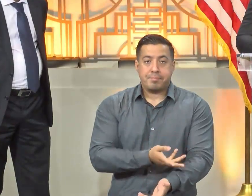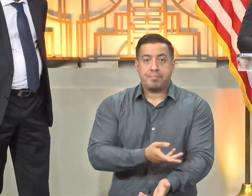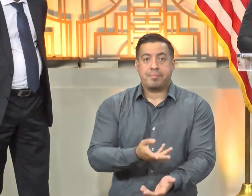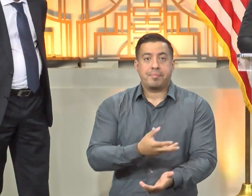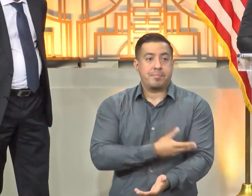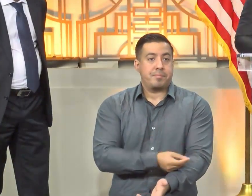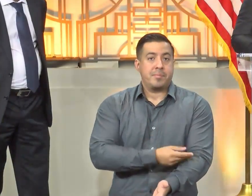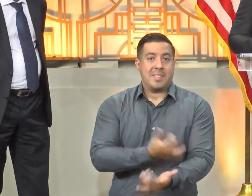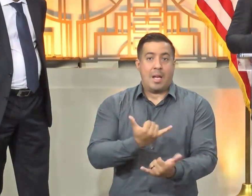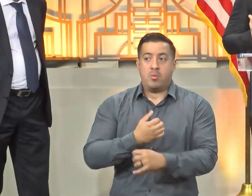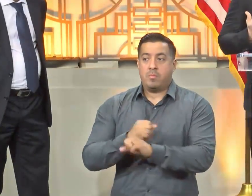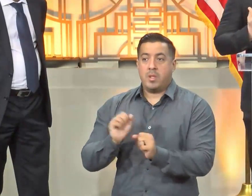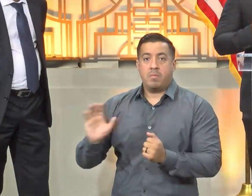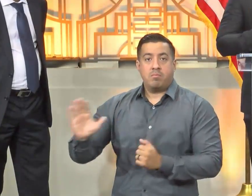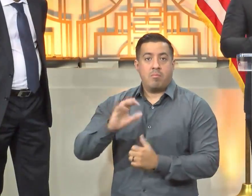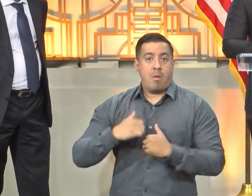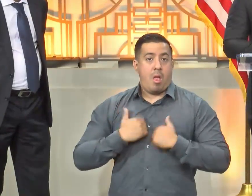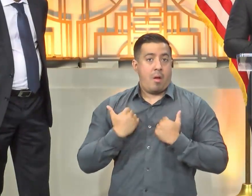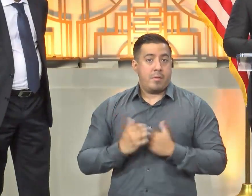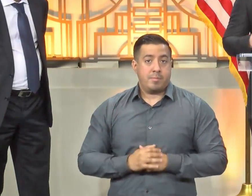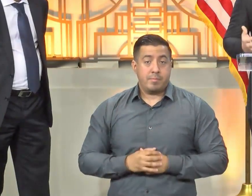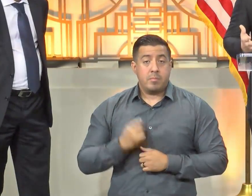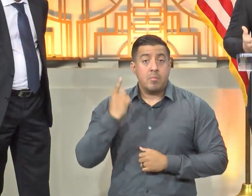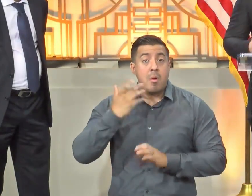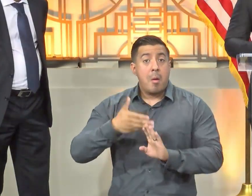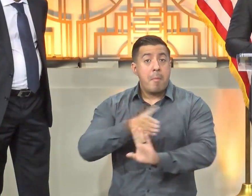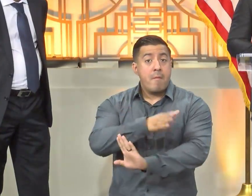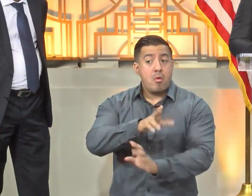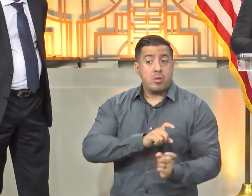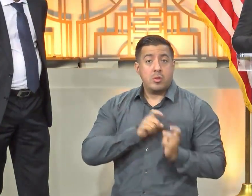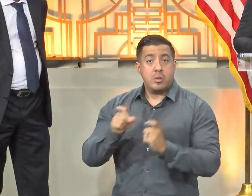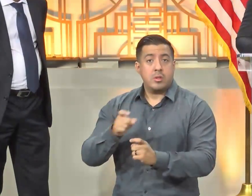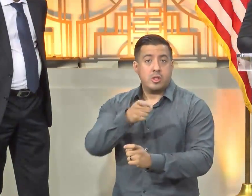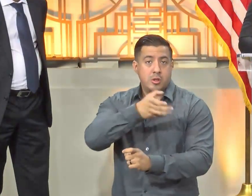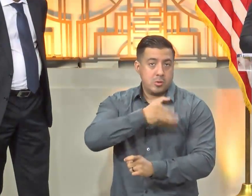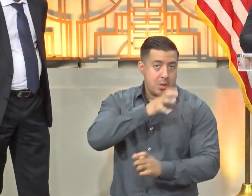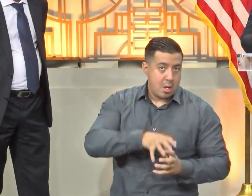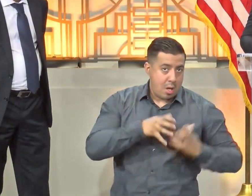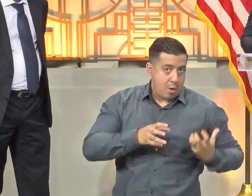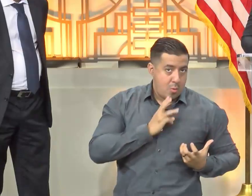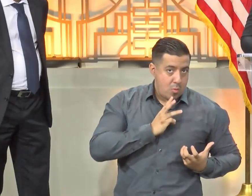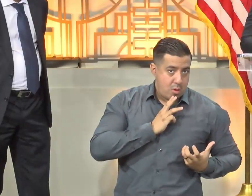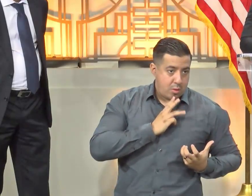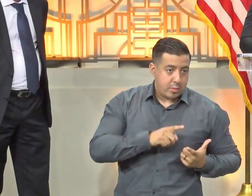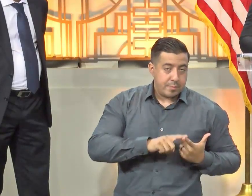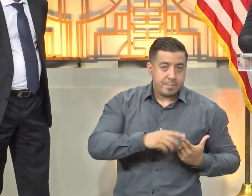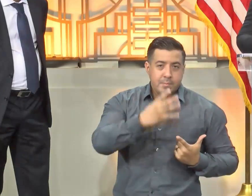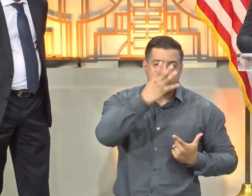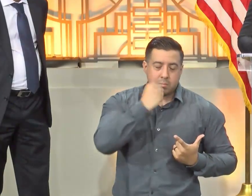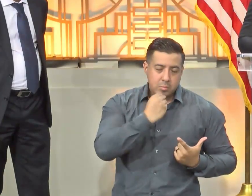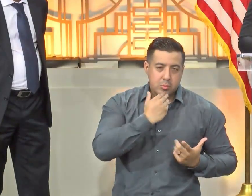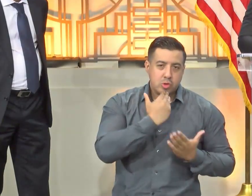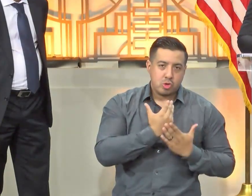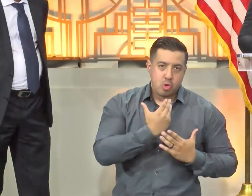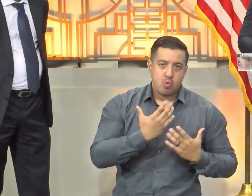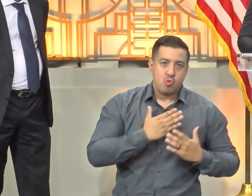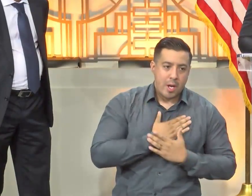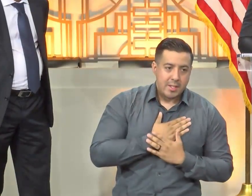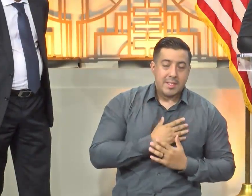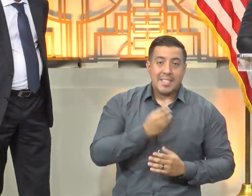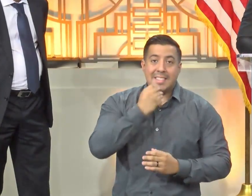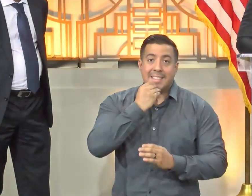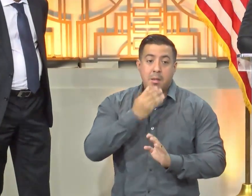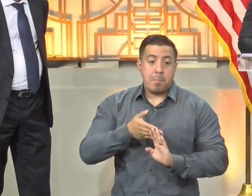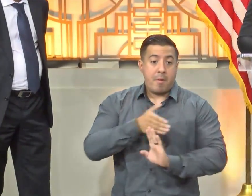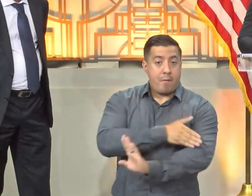lives in our community. Before you donate, please remember to drink plenty of water, get a good night's rest, eat before and the day